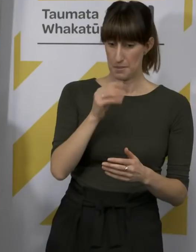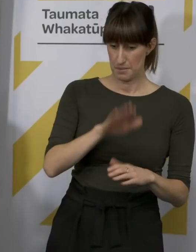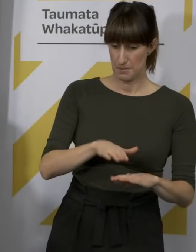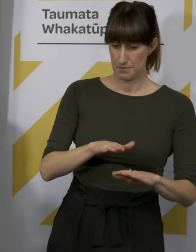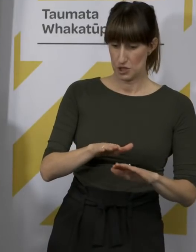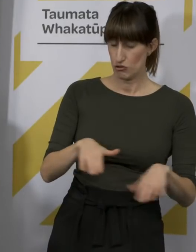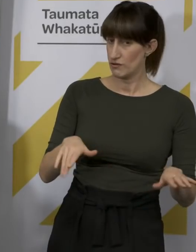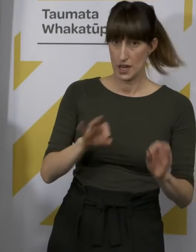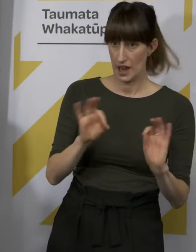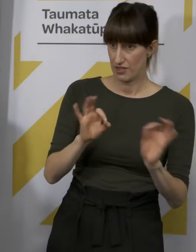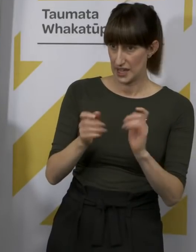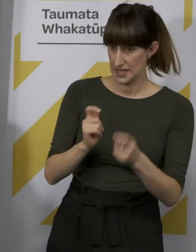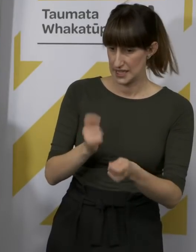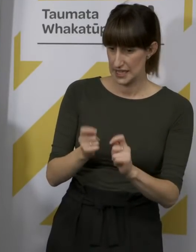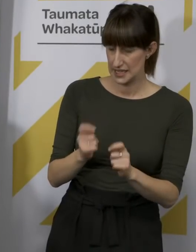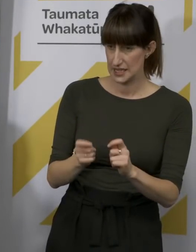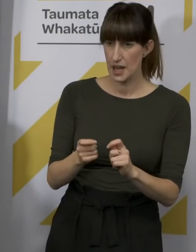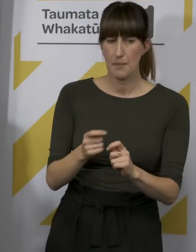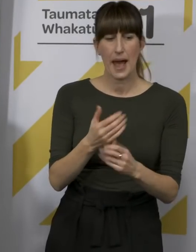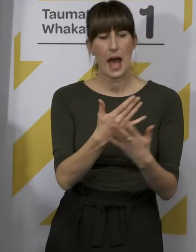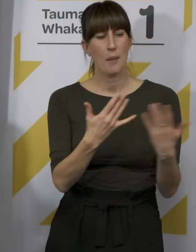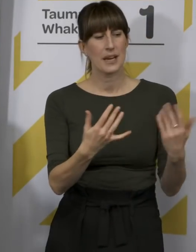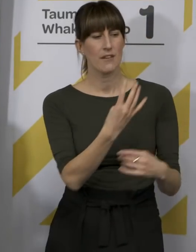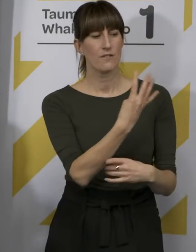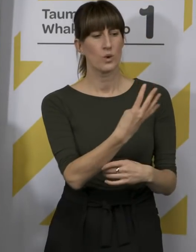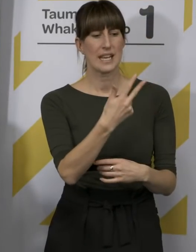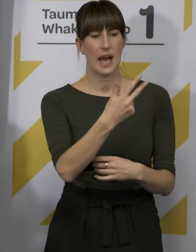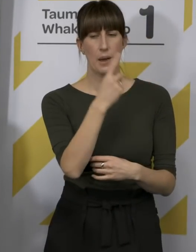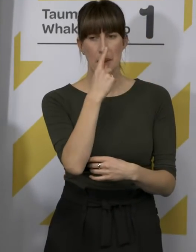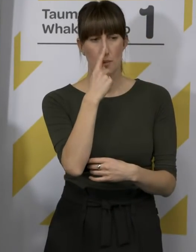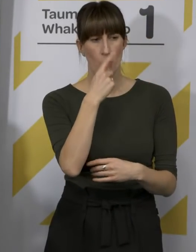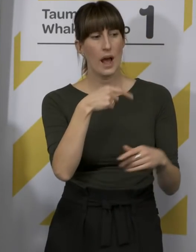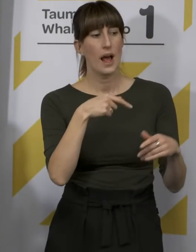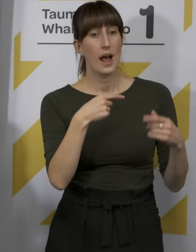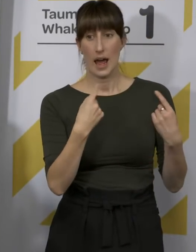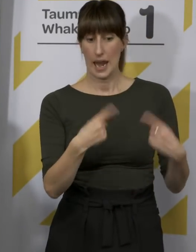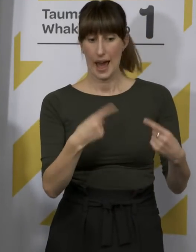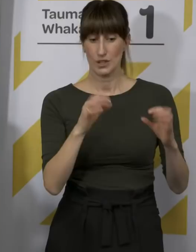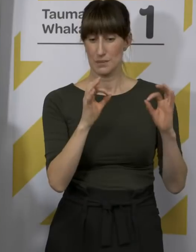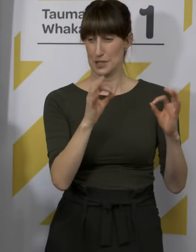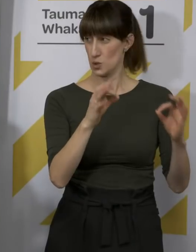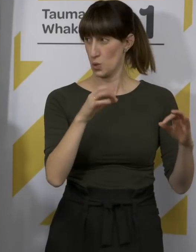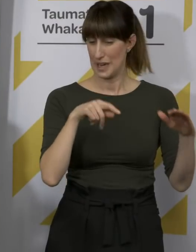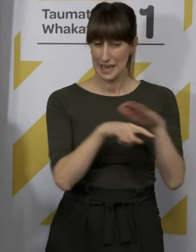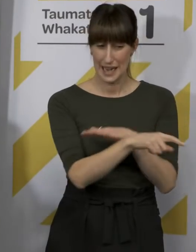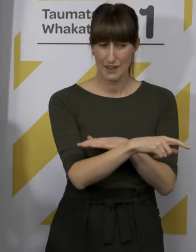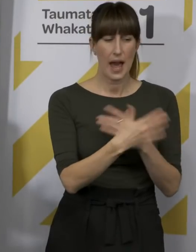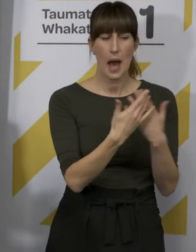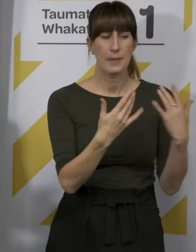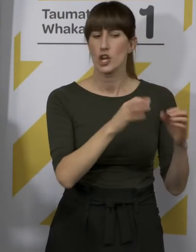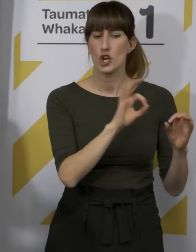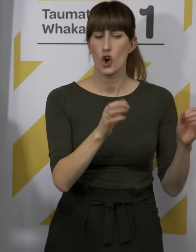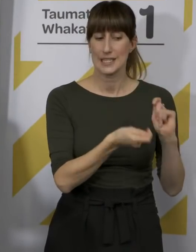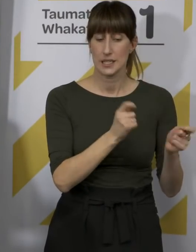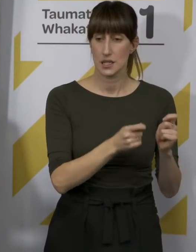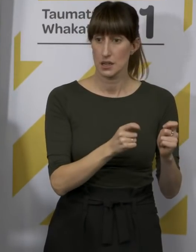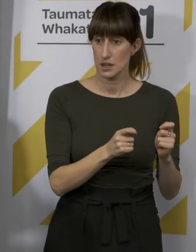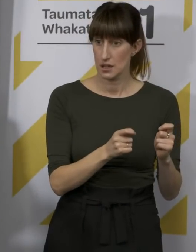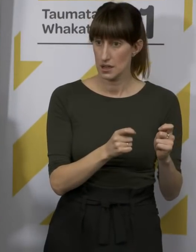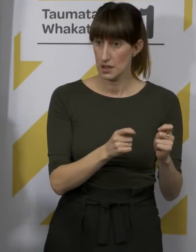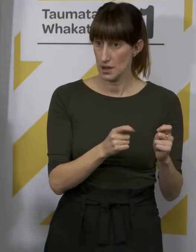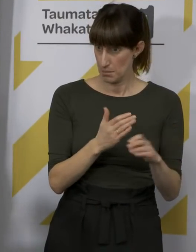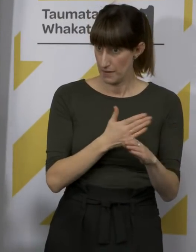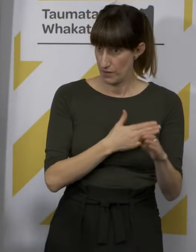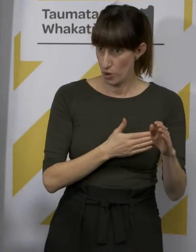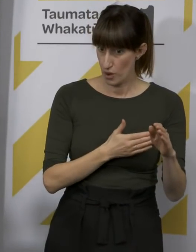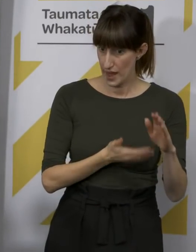medical reasons, do you know how many of those remaining 48 who were granted compassionate leave, how do you know how many of those were not tested? When they departed the facility,